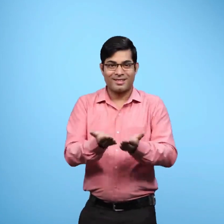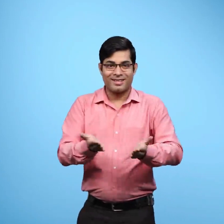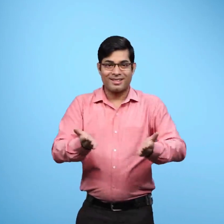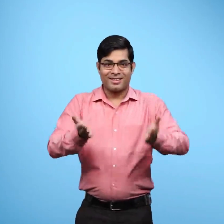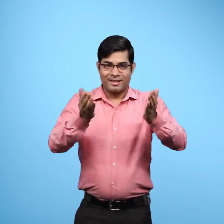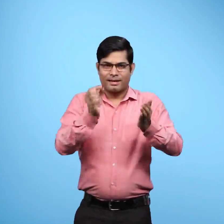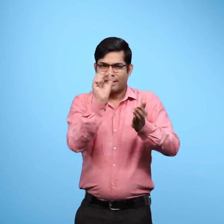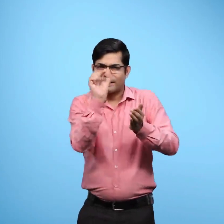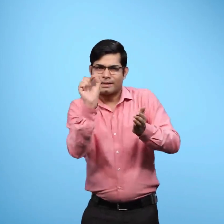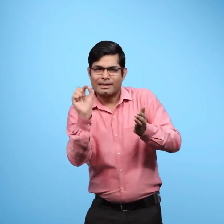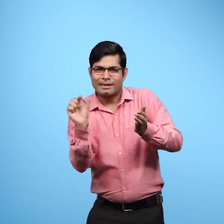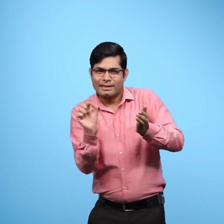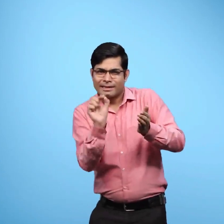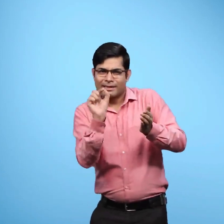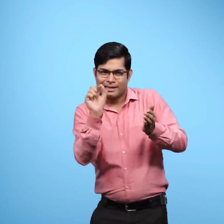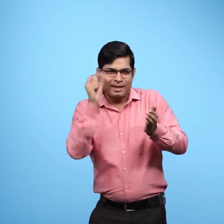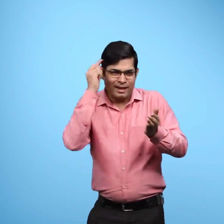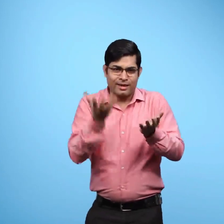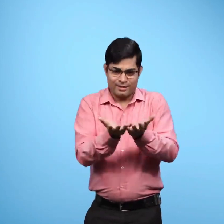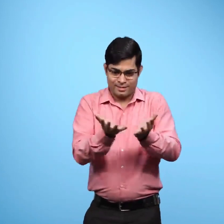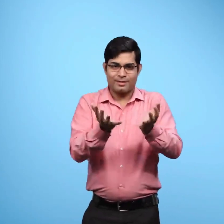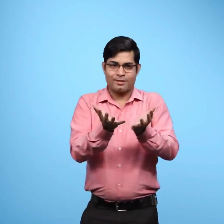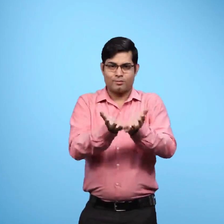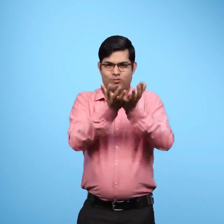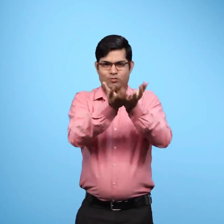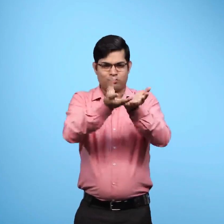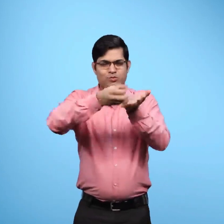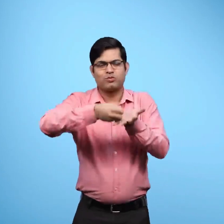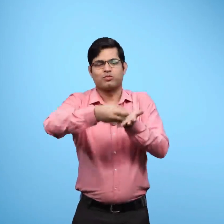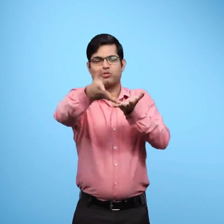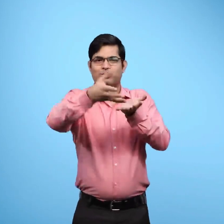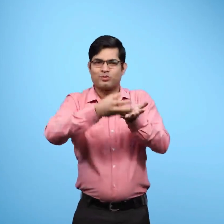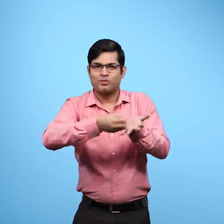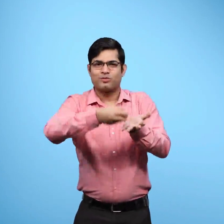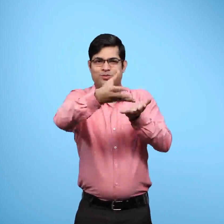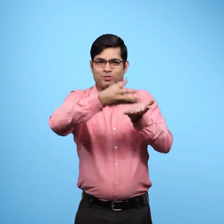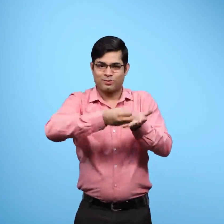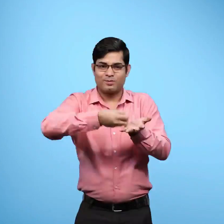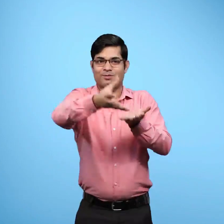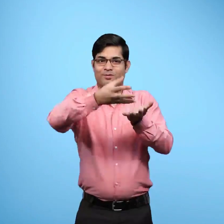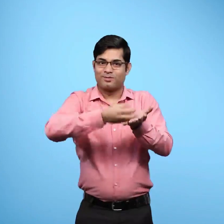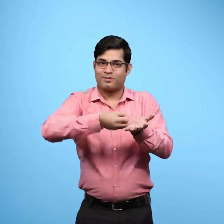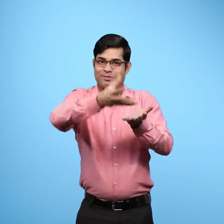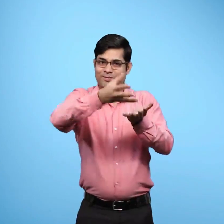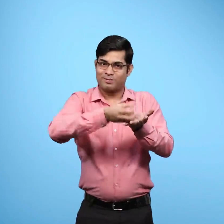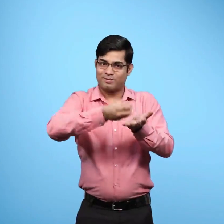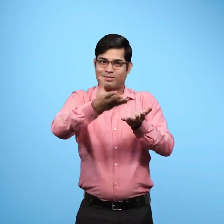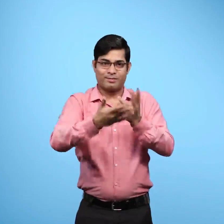right corner, 9th female has a bowl of seeds in her left hand and she is sowing seeds using her